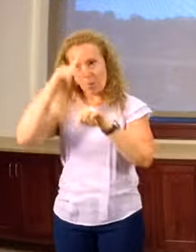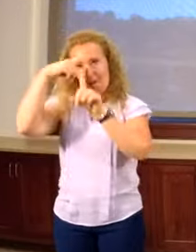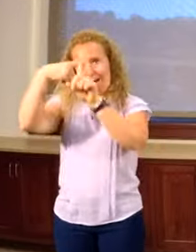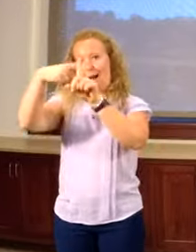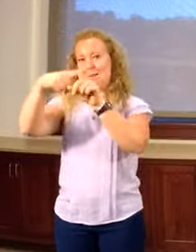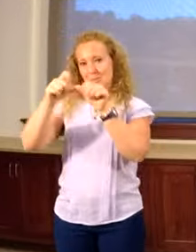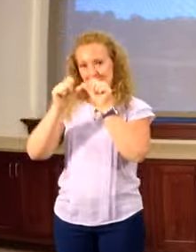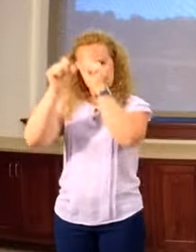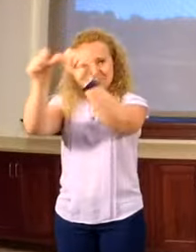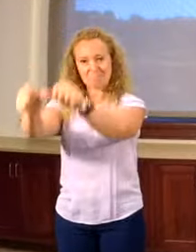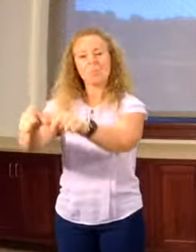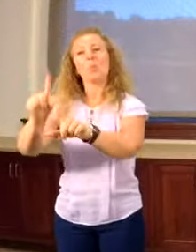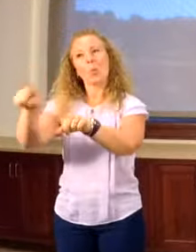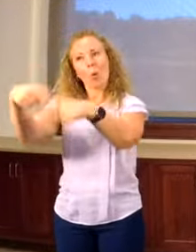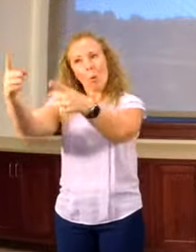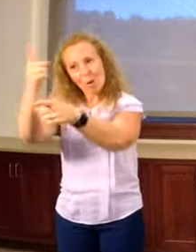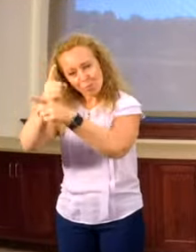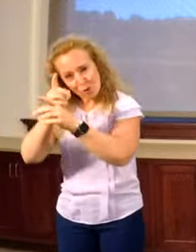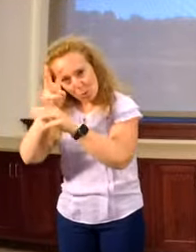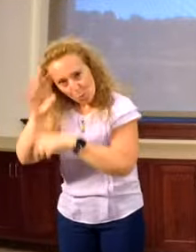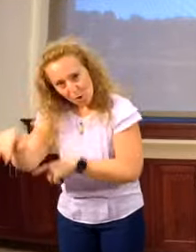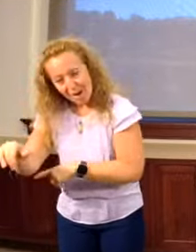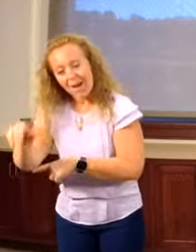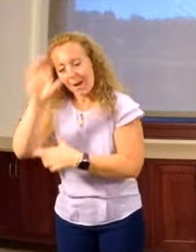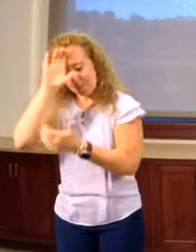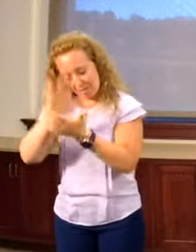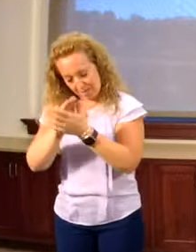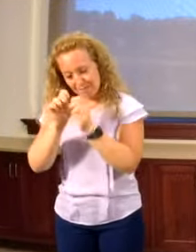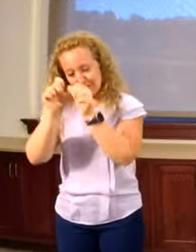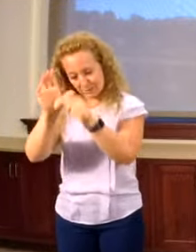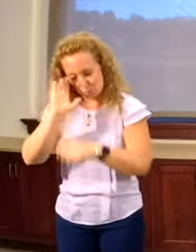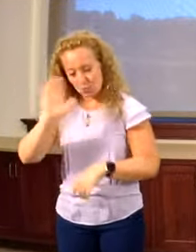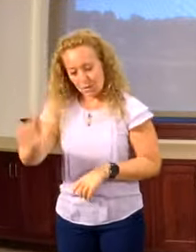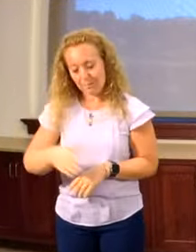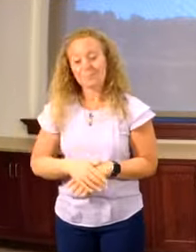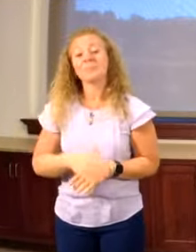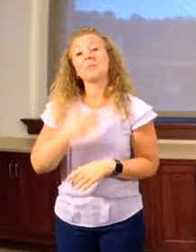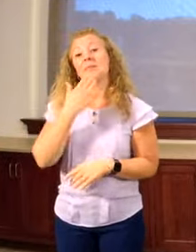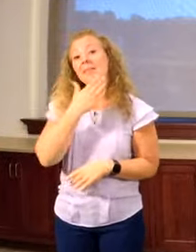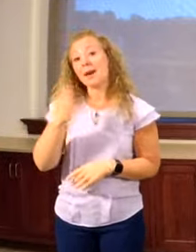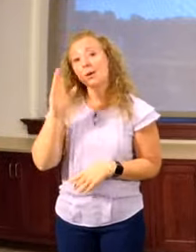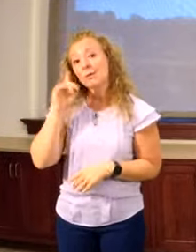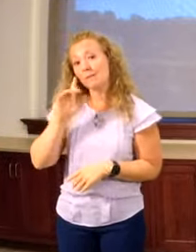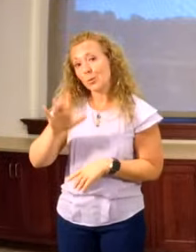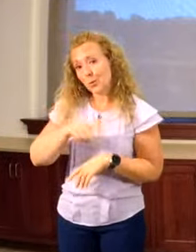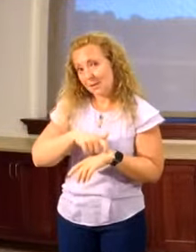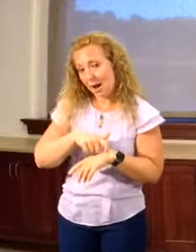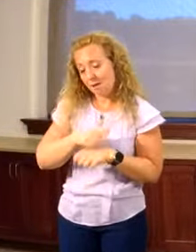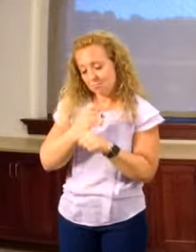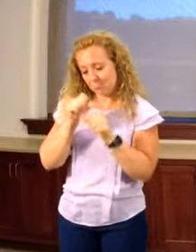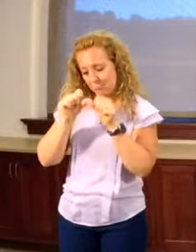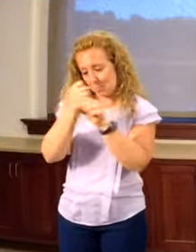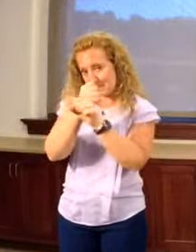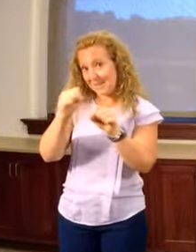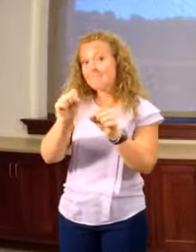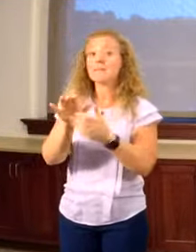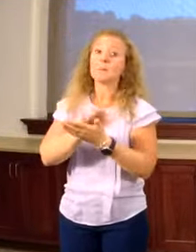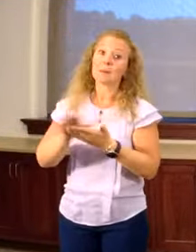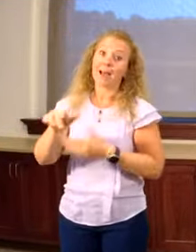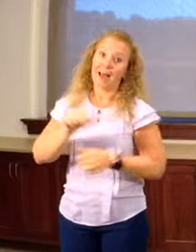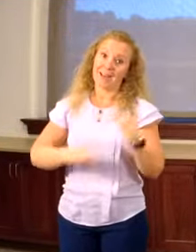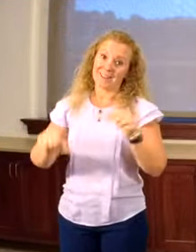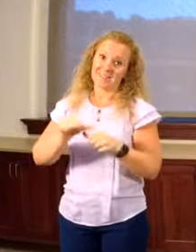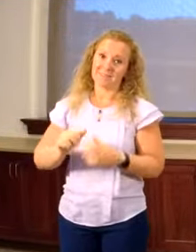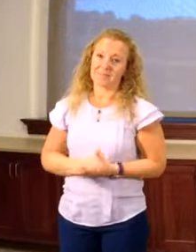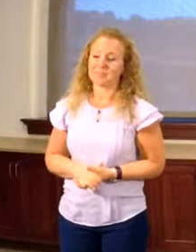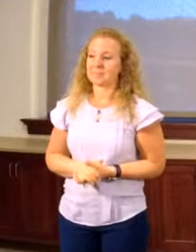optimism. We're headed in the right direction, and I believe we will continue to do so. So I thank you for your time. Please be safe and be kind.